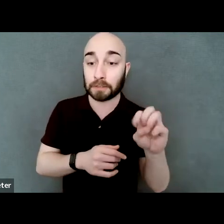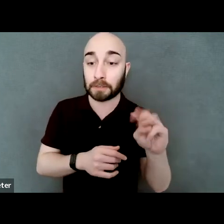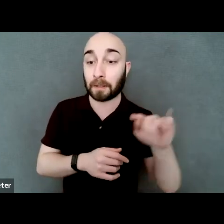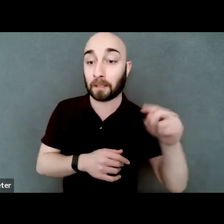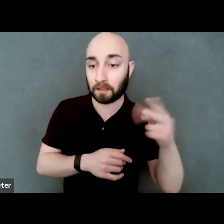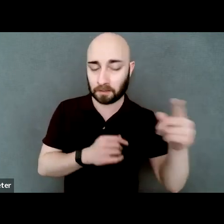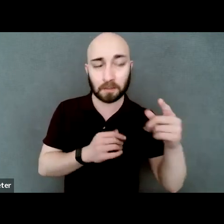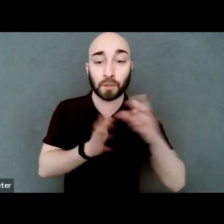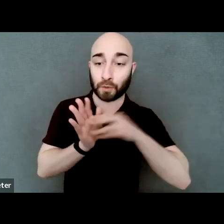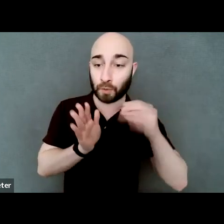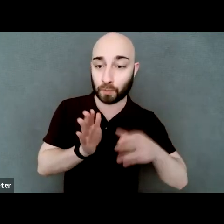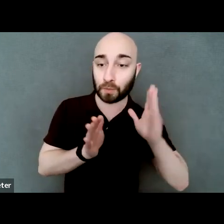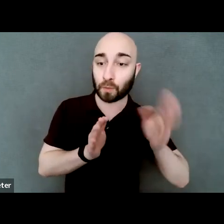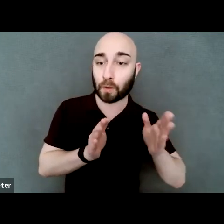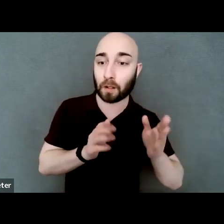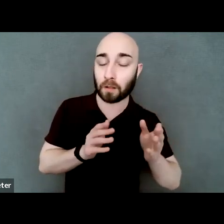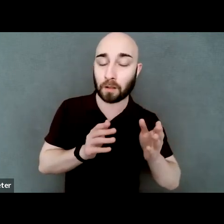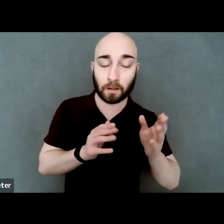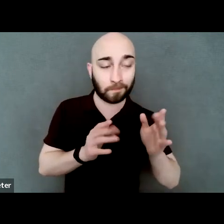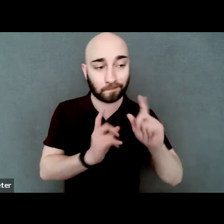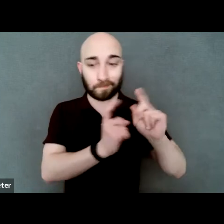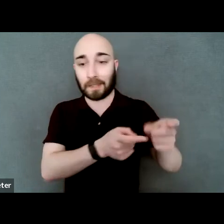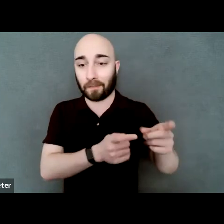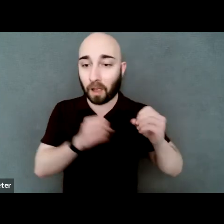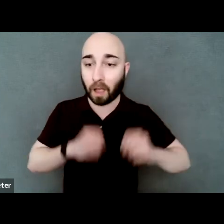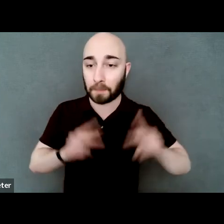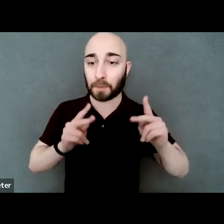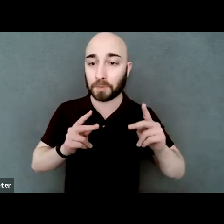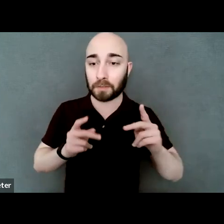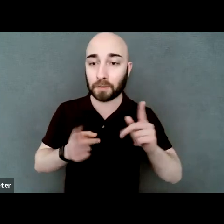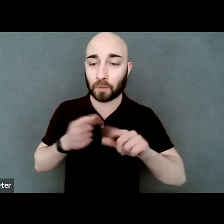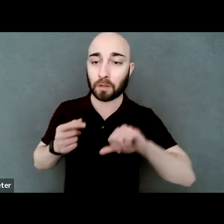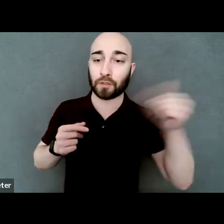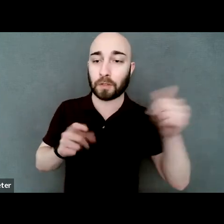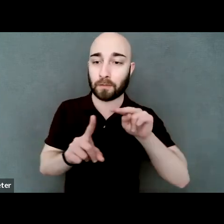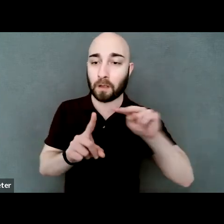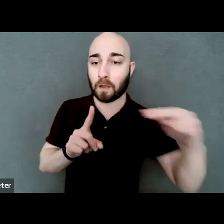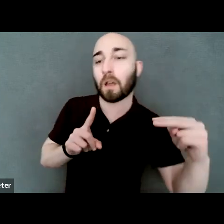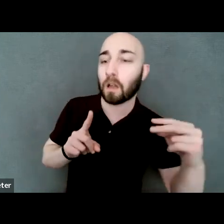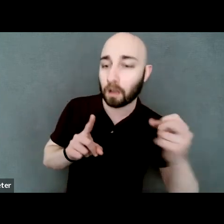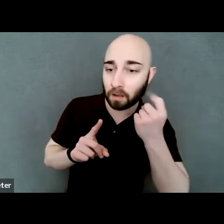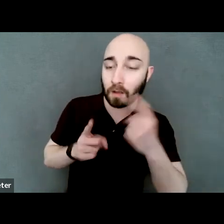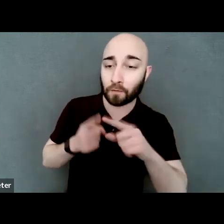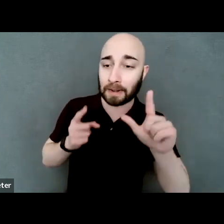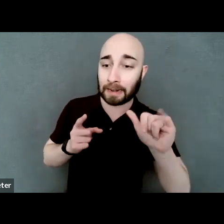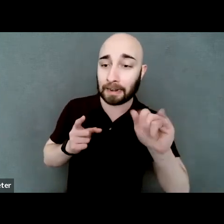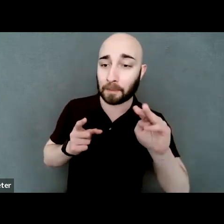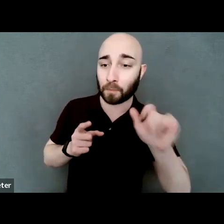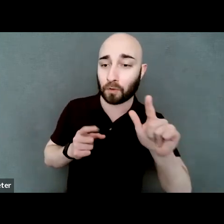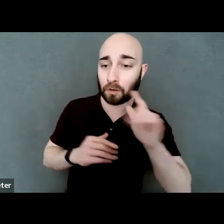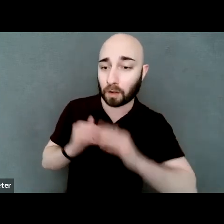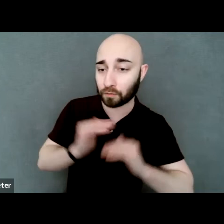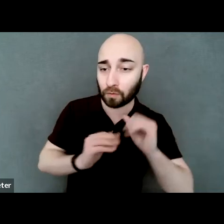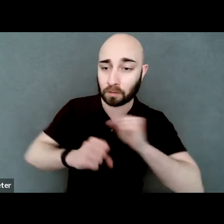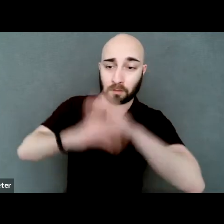give this will give students the needed alternative readings of the liberal construct of the triumph